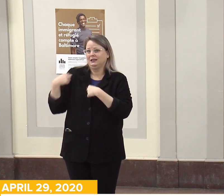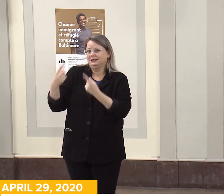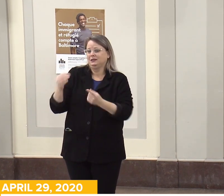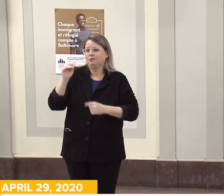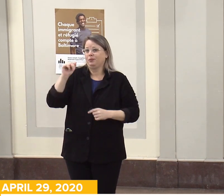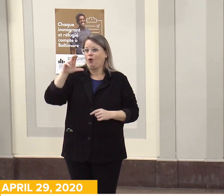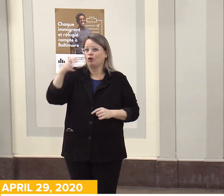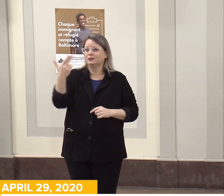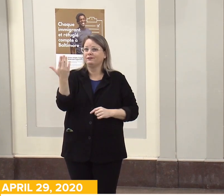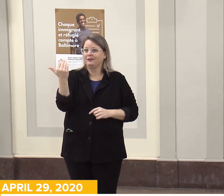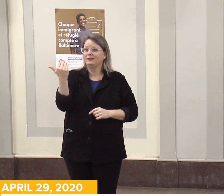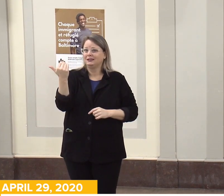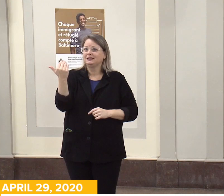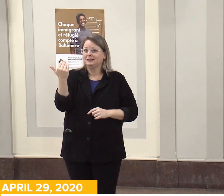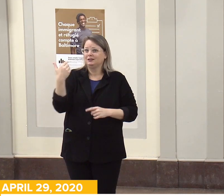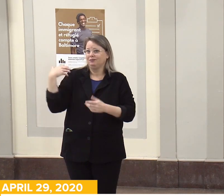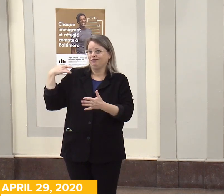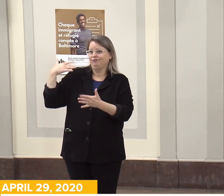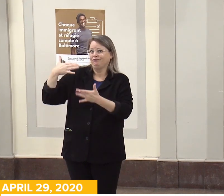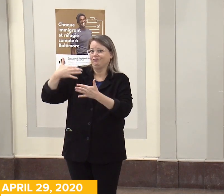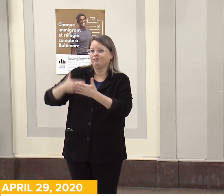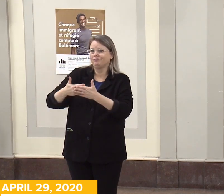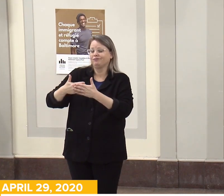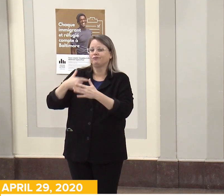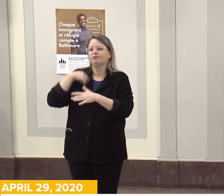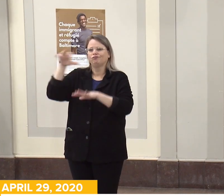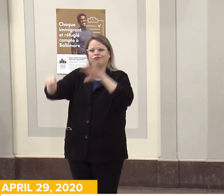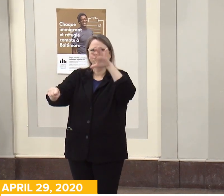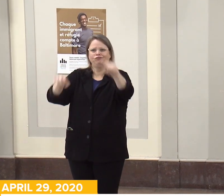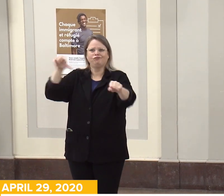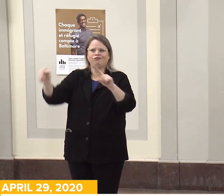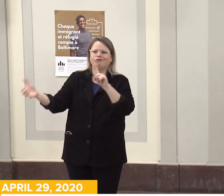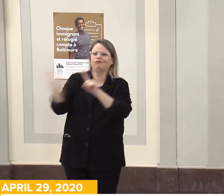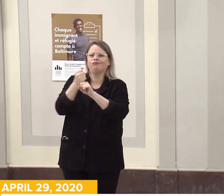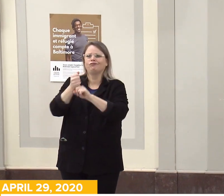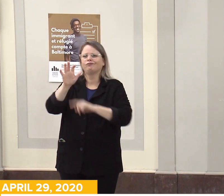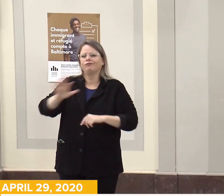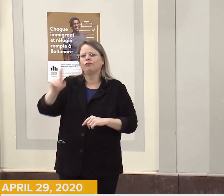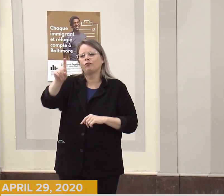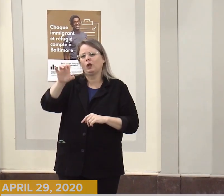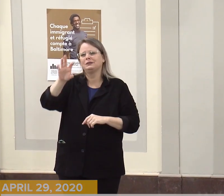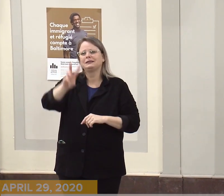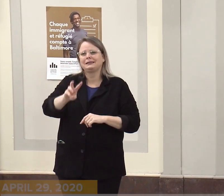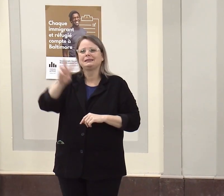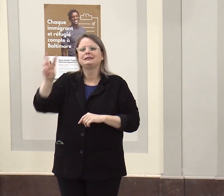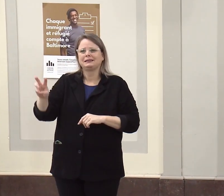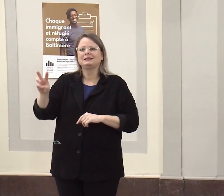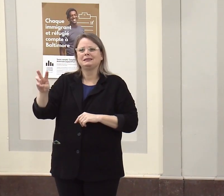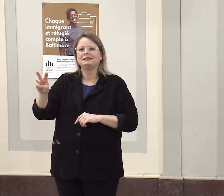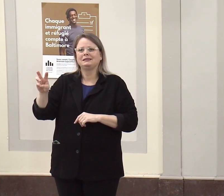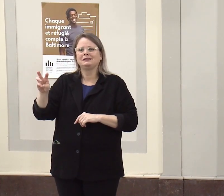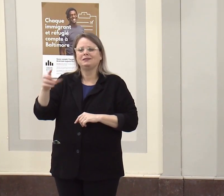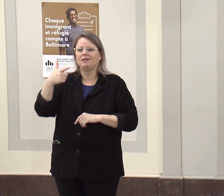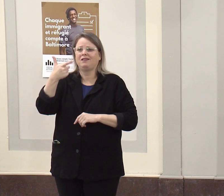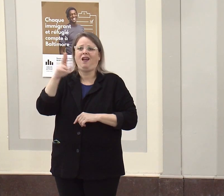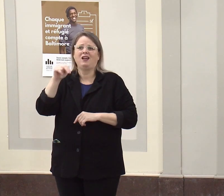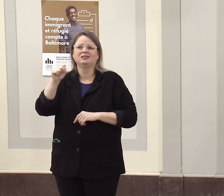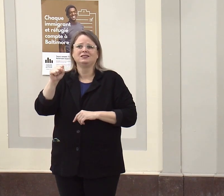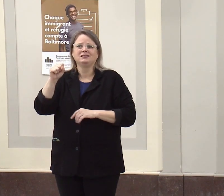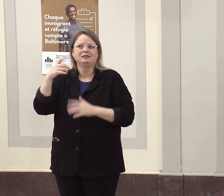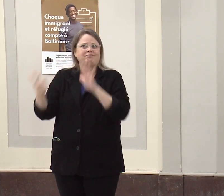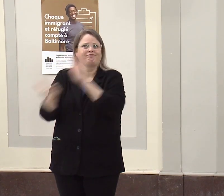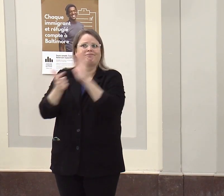officers have seized 165 illegal firearms, and we have made 124 gun arrests of